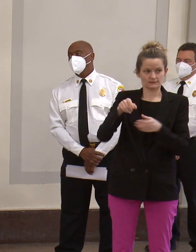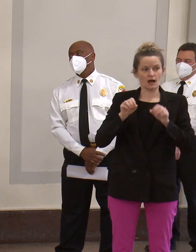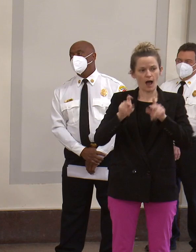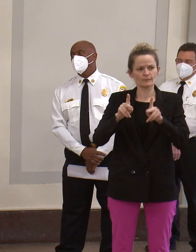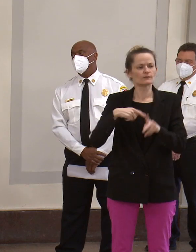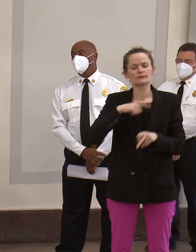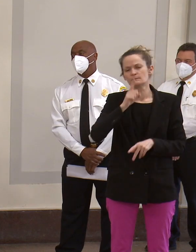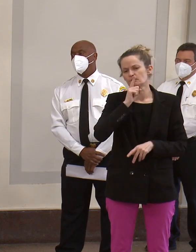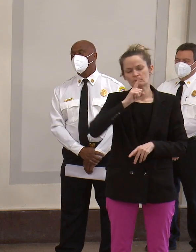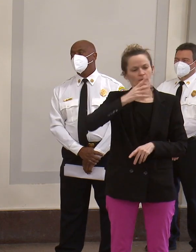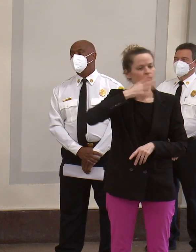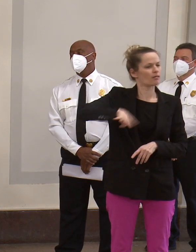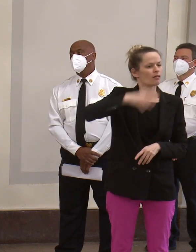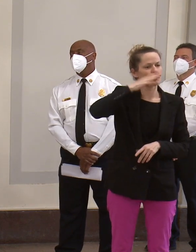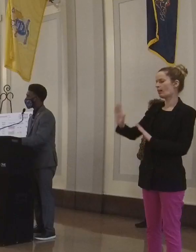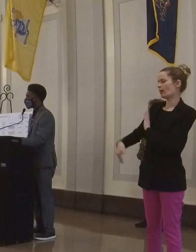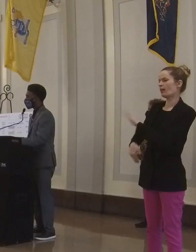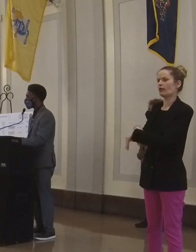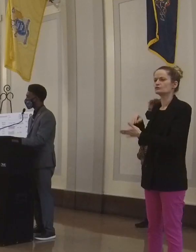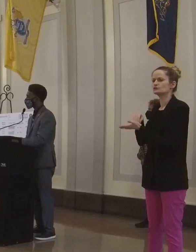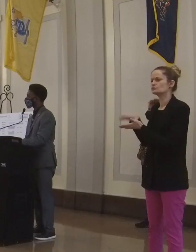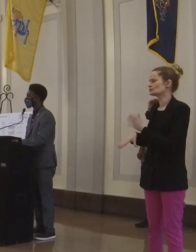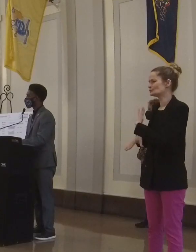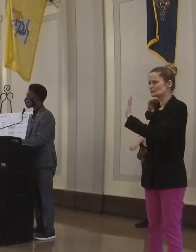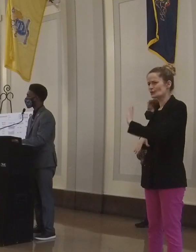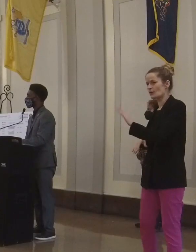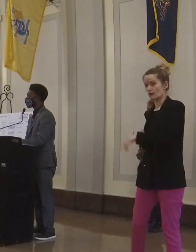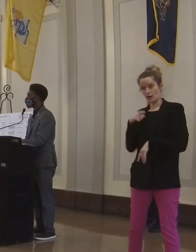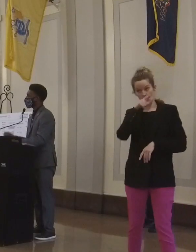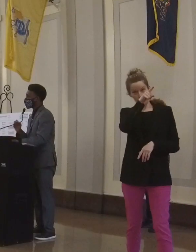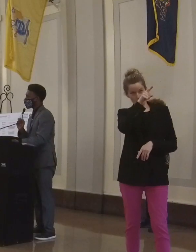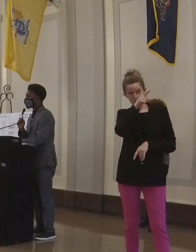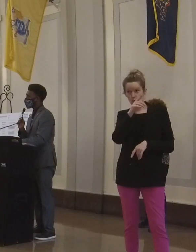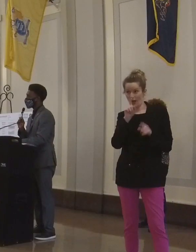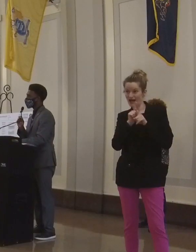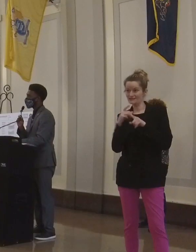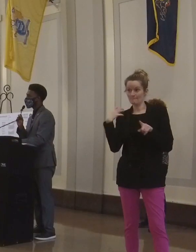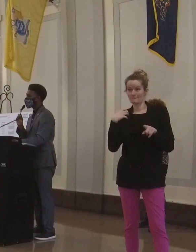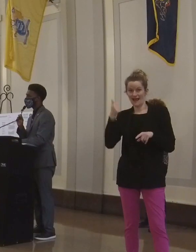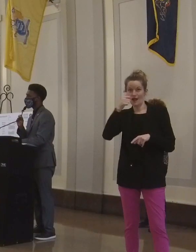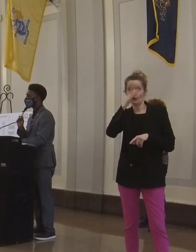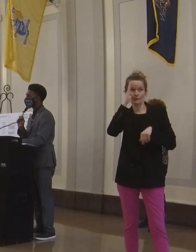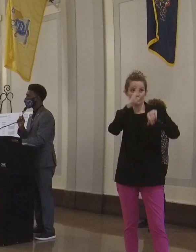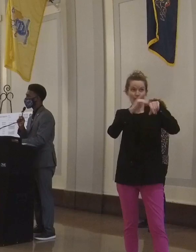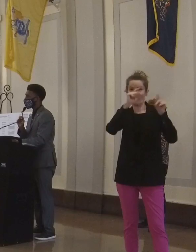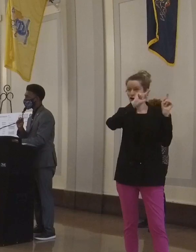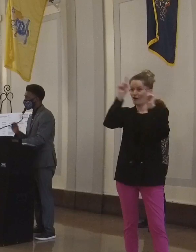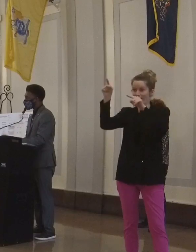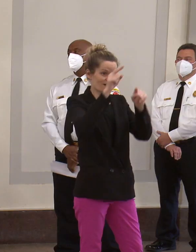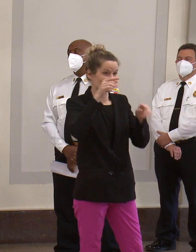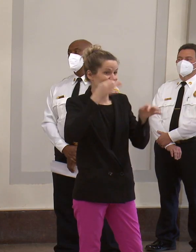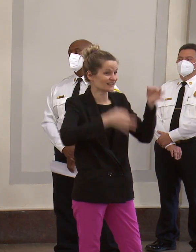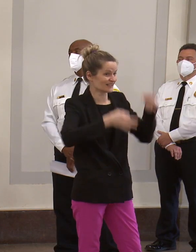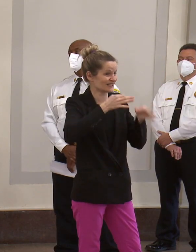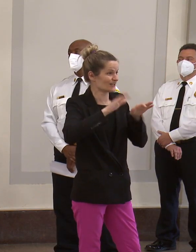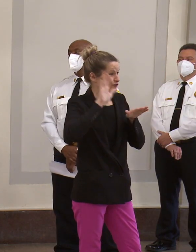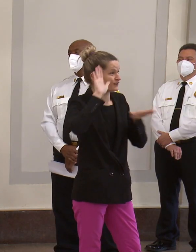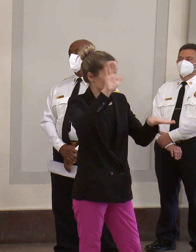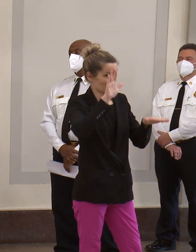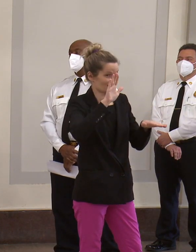or no, you as mayor, will you call for a hearing and use your platform to get to the bottom of this?